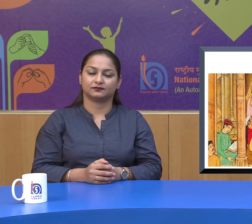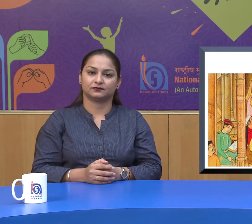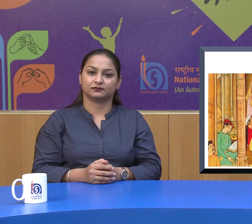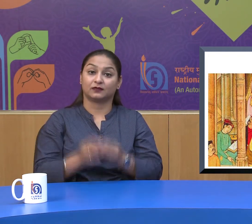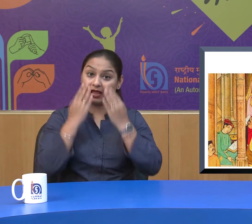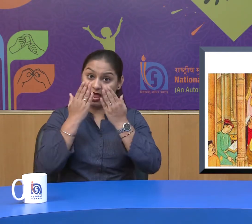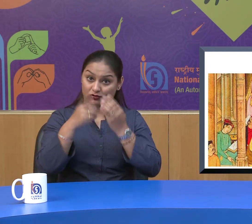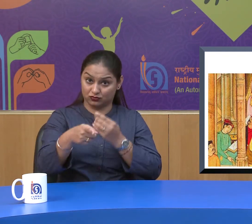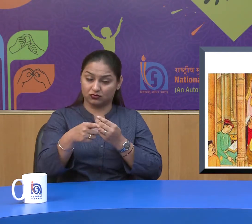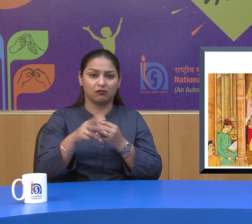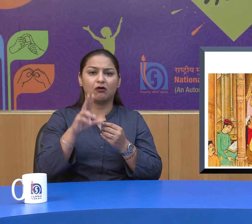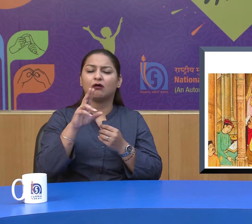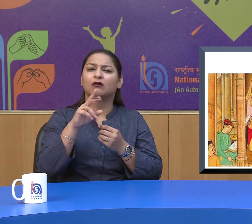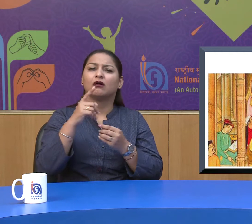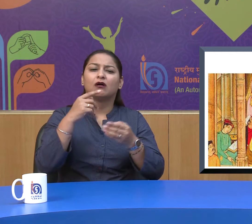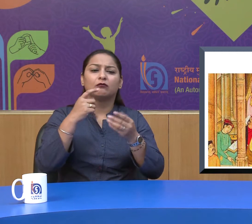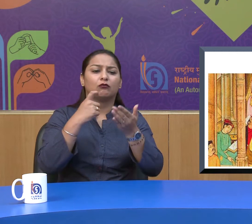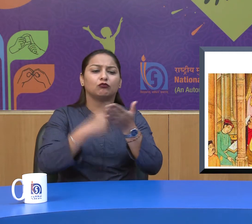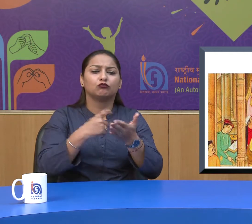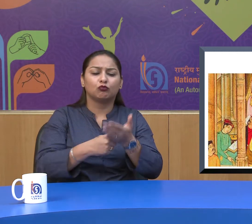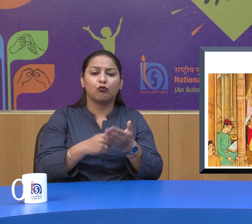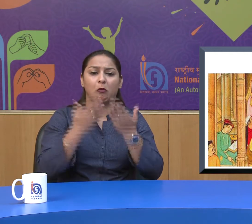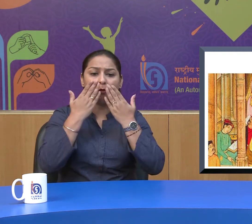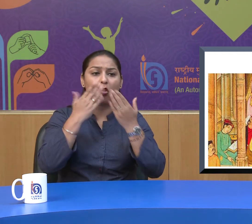Education was not patronized by the state